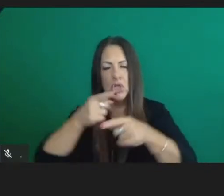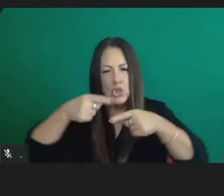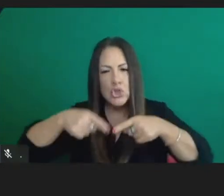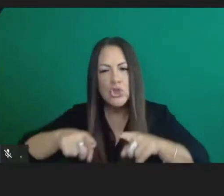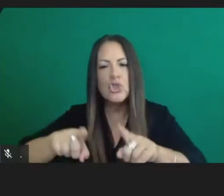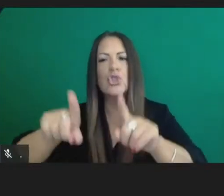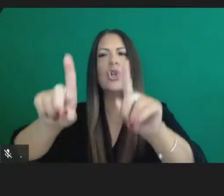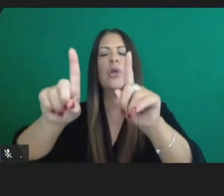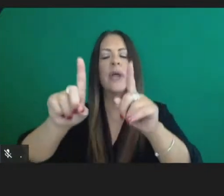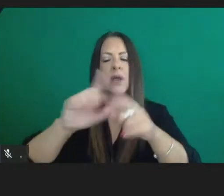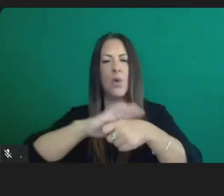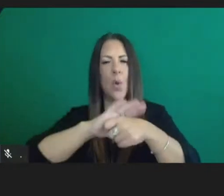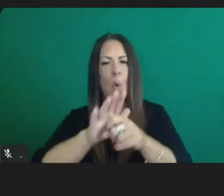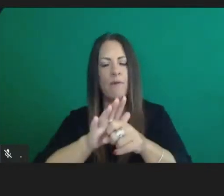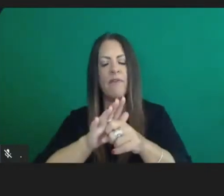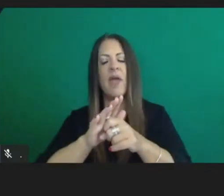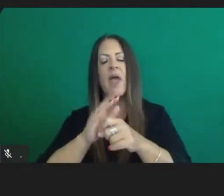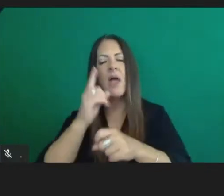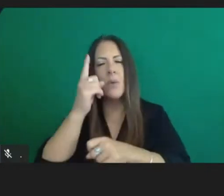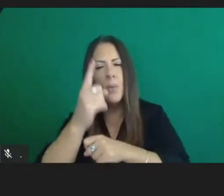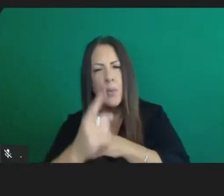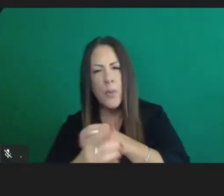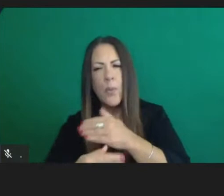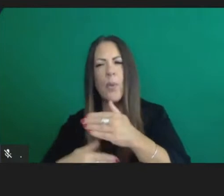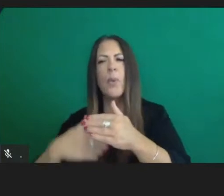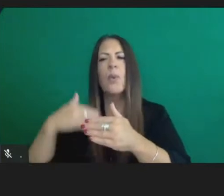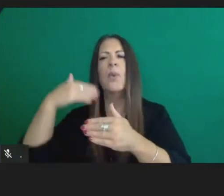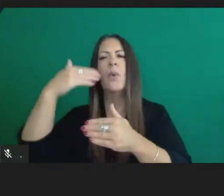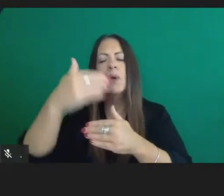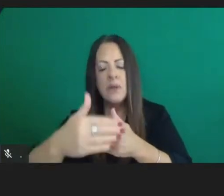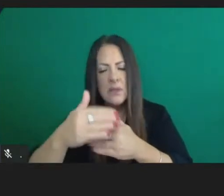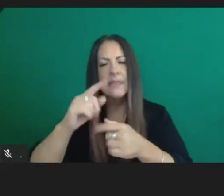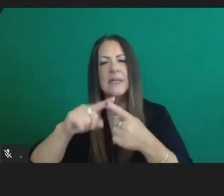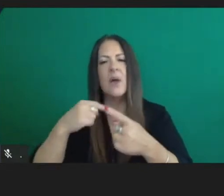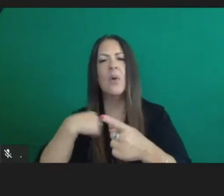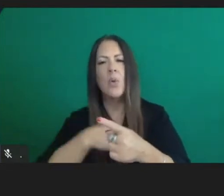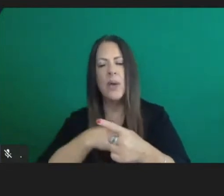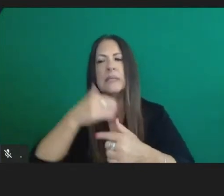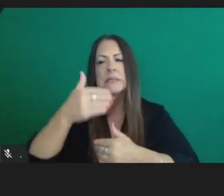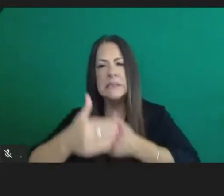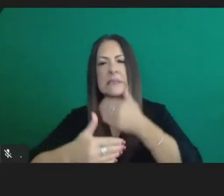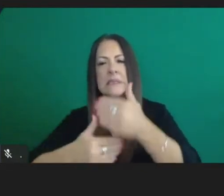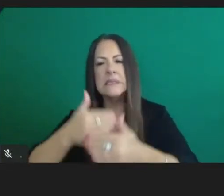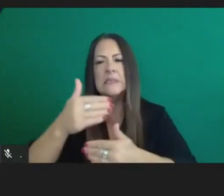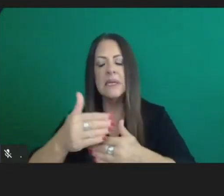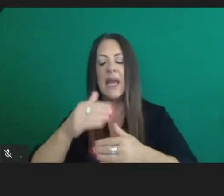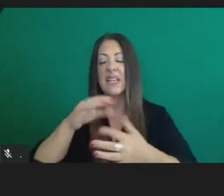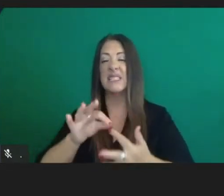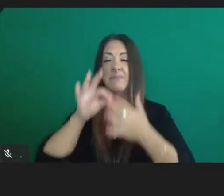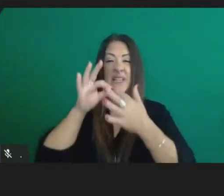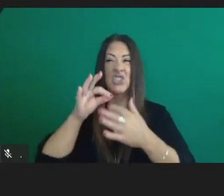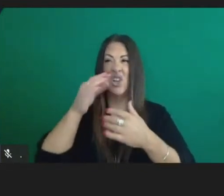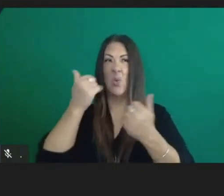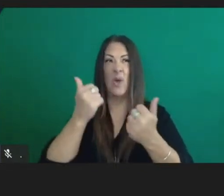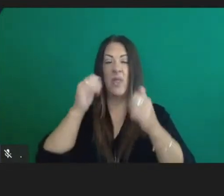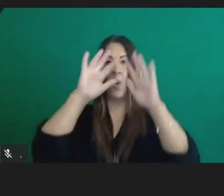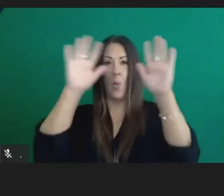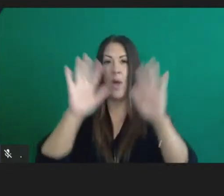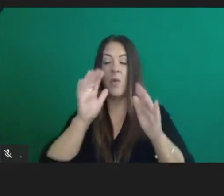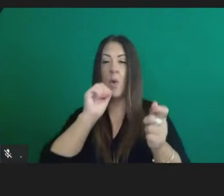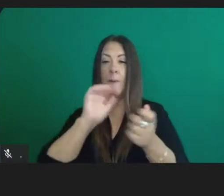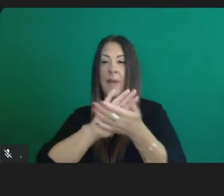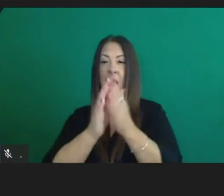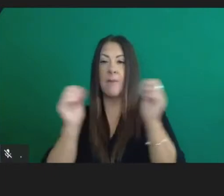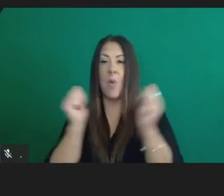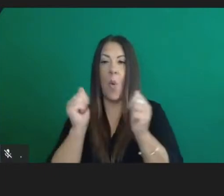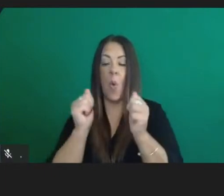and even as the pressure on transmission increases as people go indoors and weather changes. I'm not going to comment